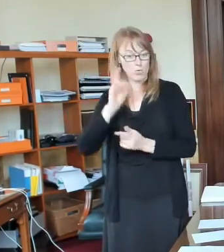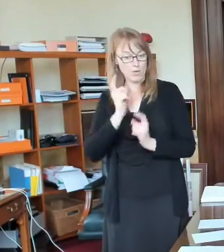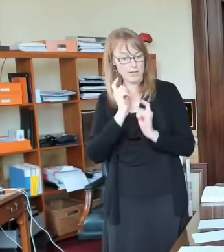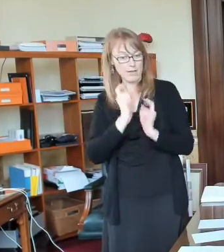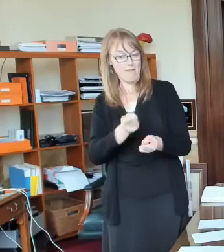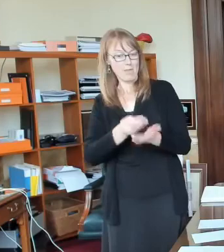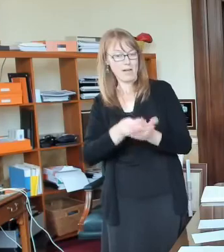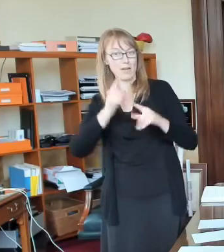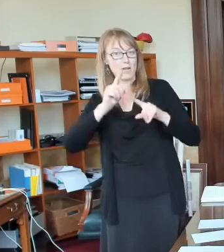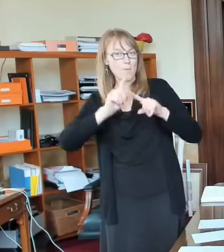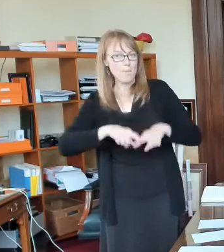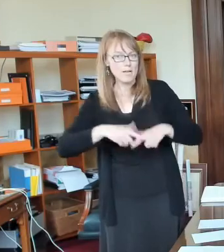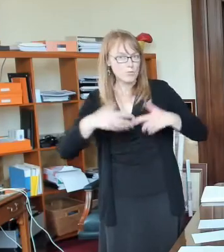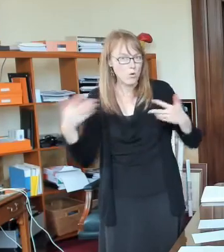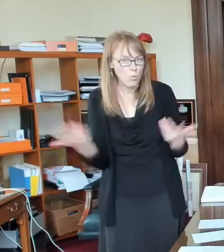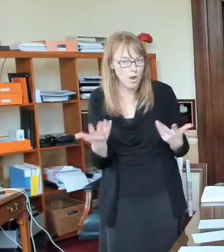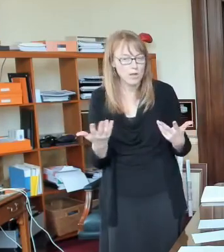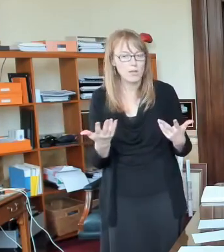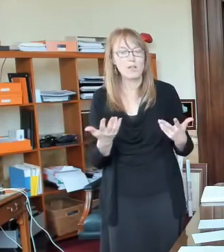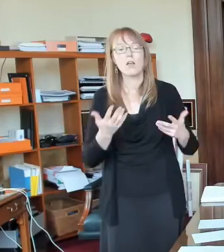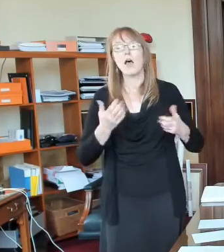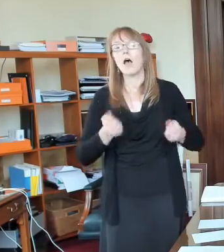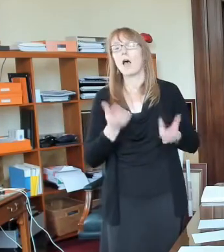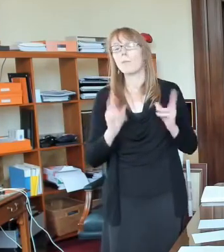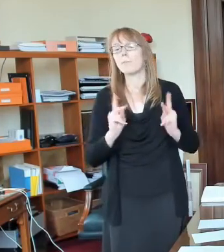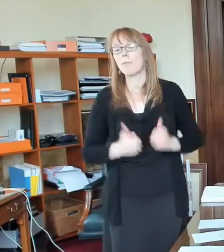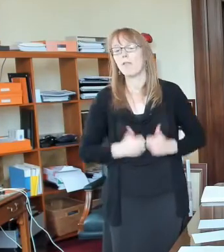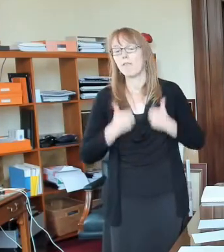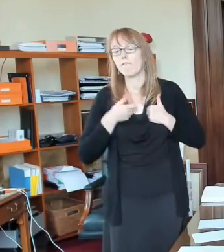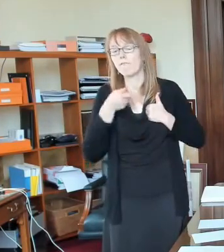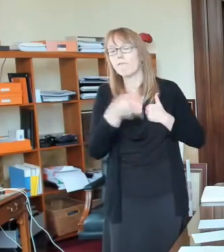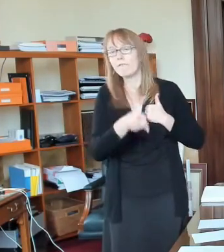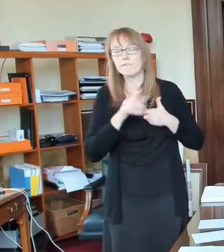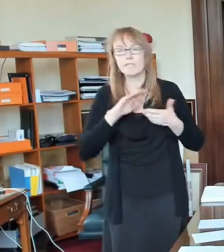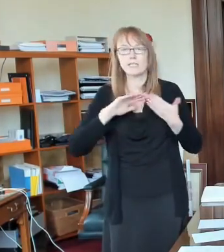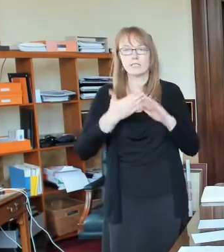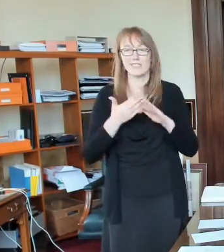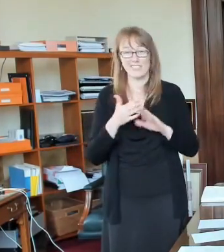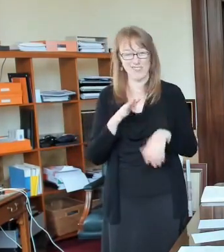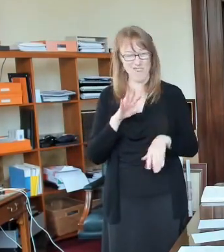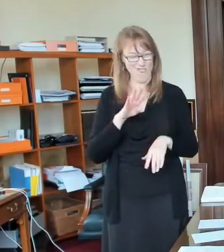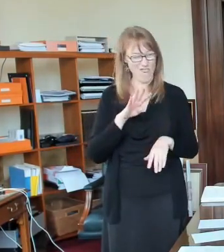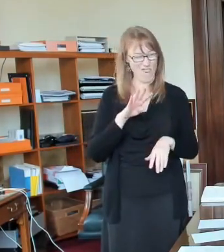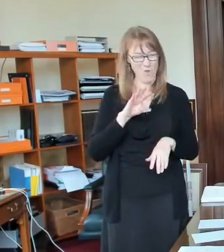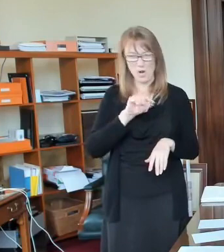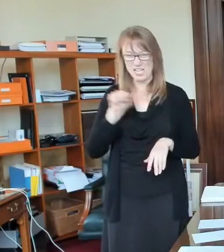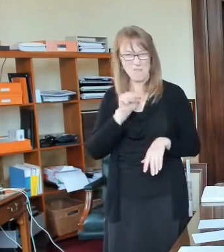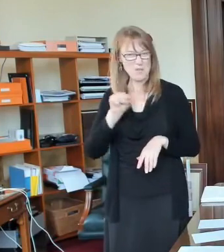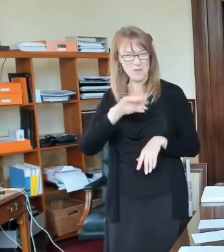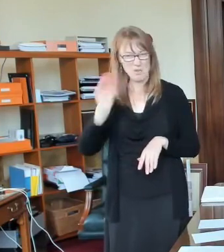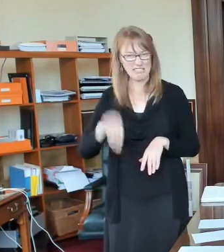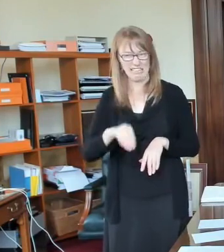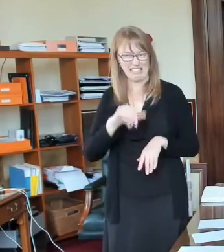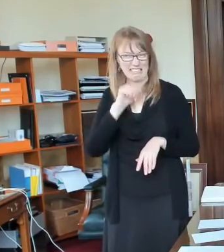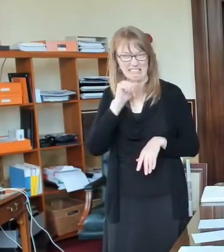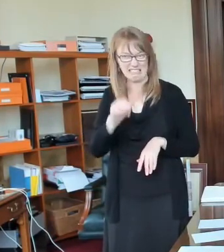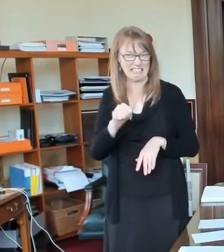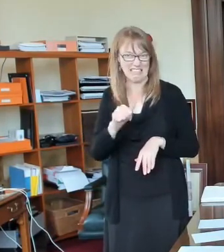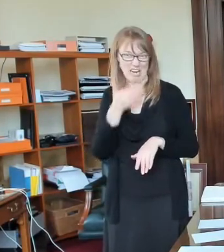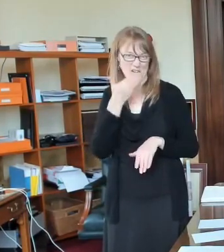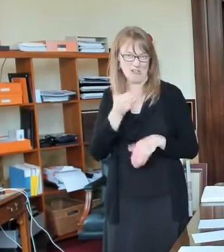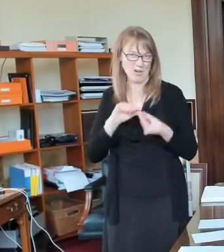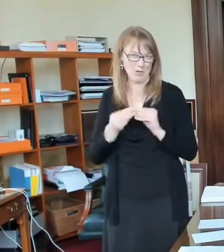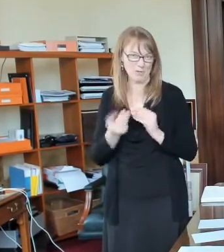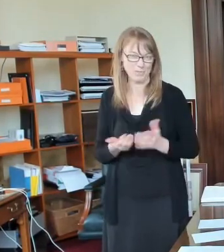under 50%'s not a number to be proud of. So help us out here. Another random sort of city question,